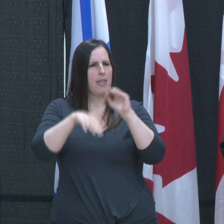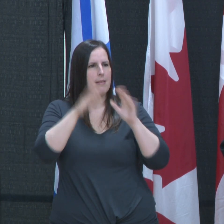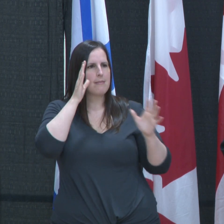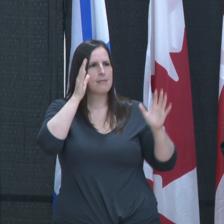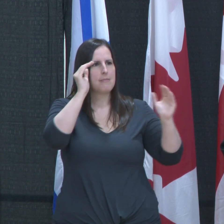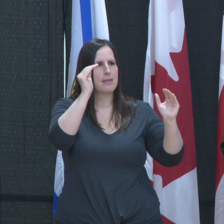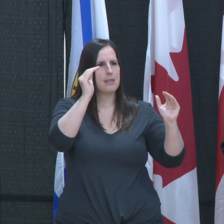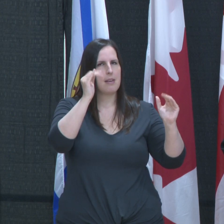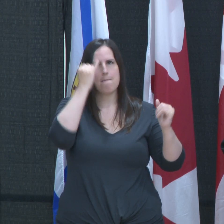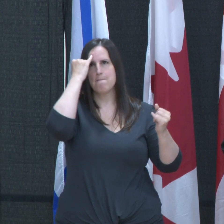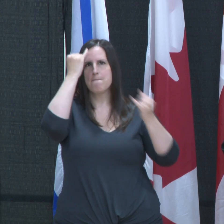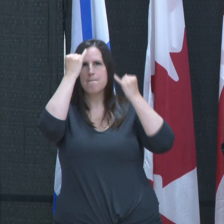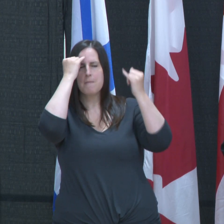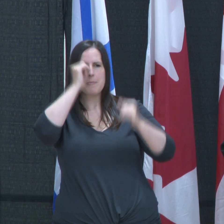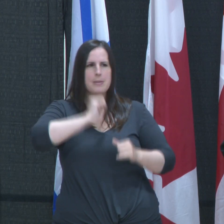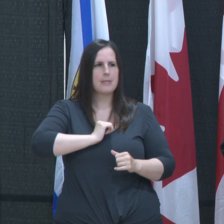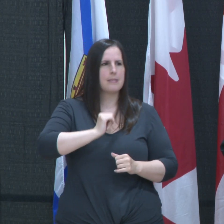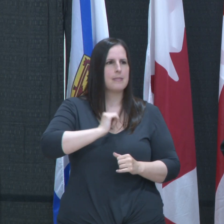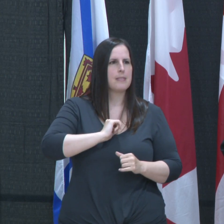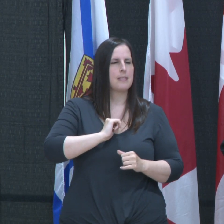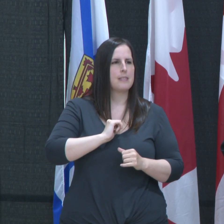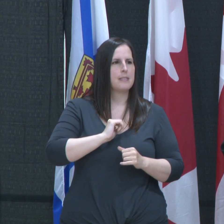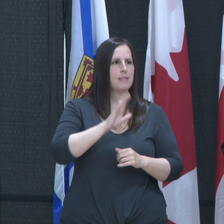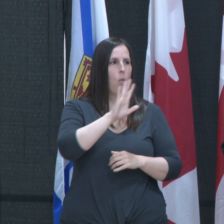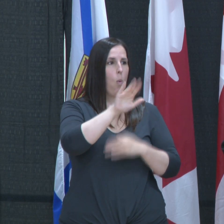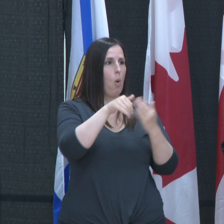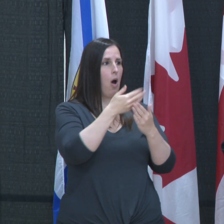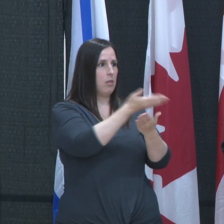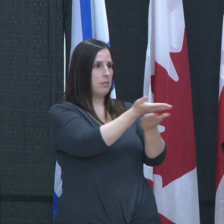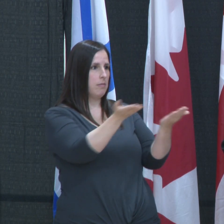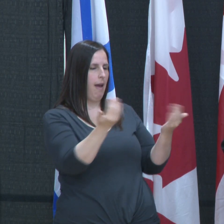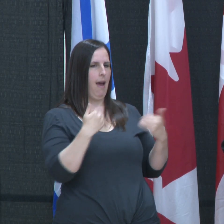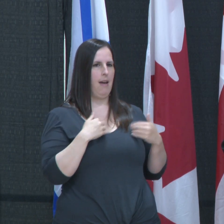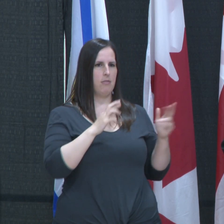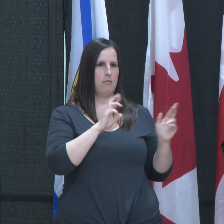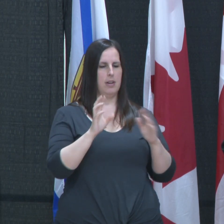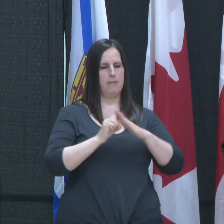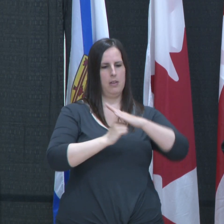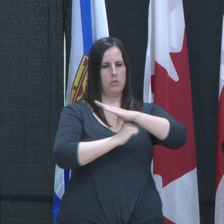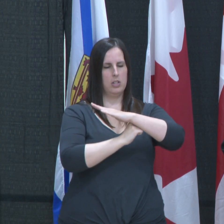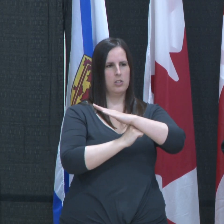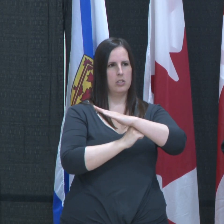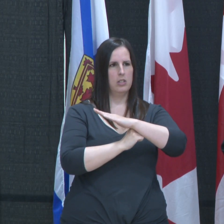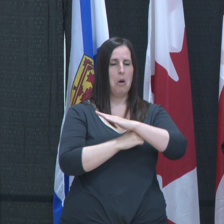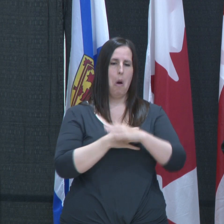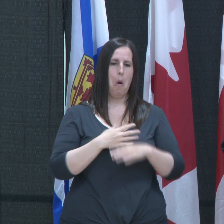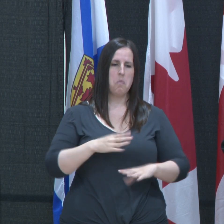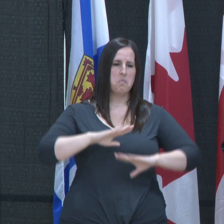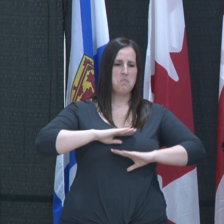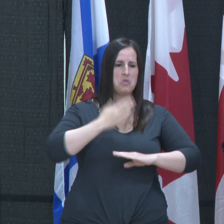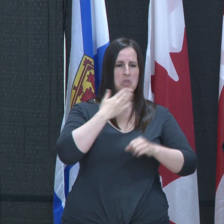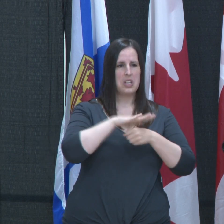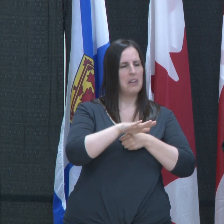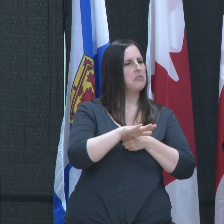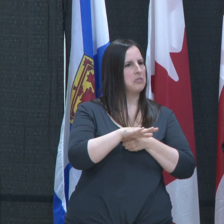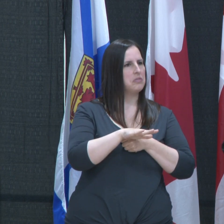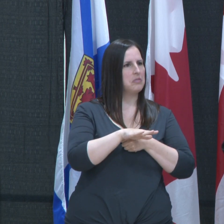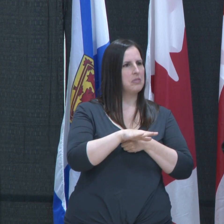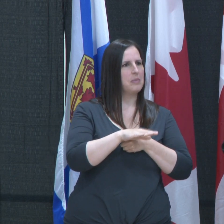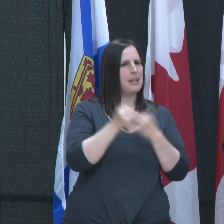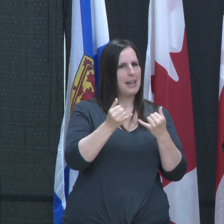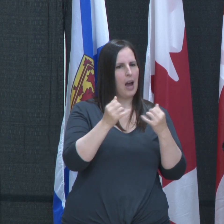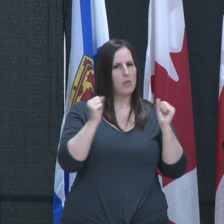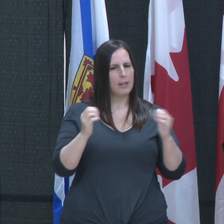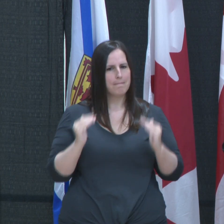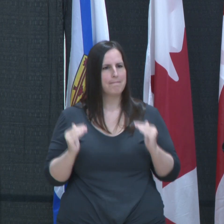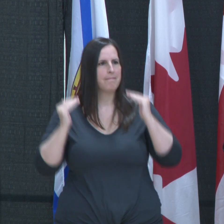own ideas. We have all been given the foundation here to be better than just okay at what we do. Take what we have learned along